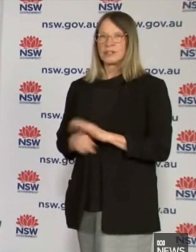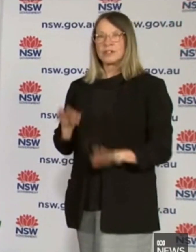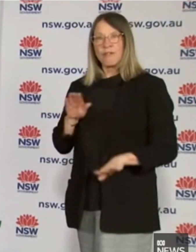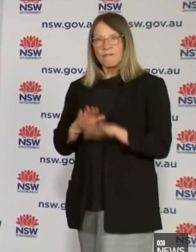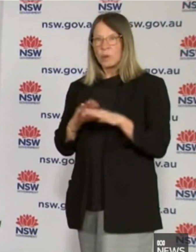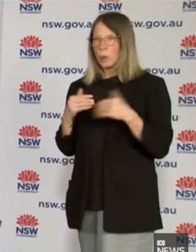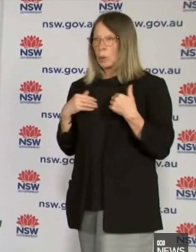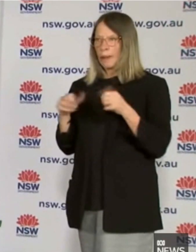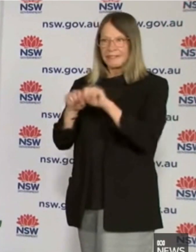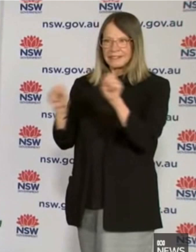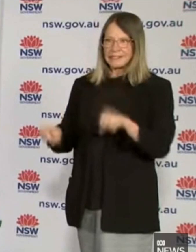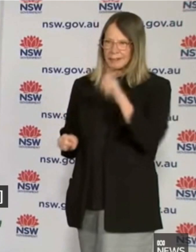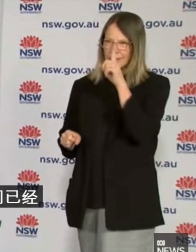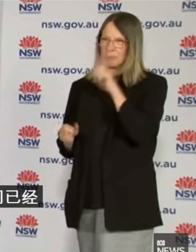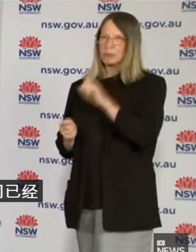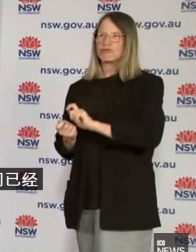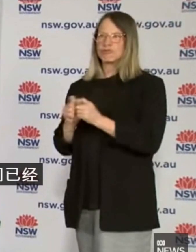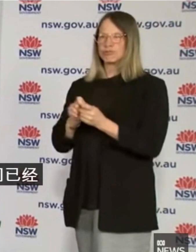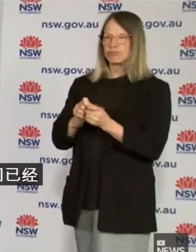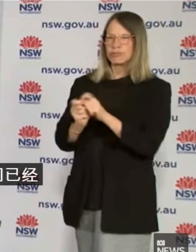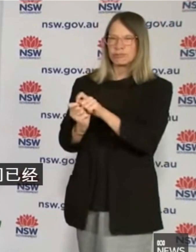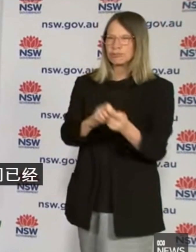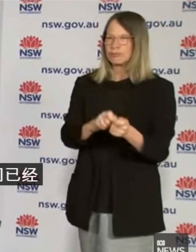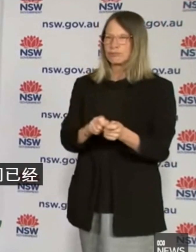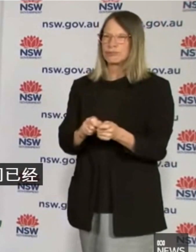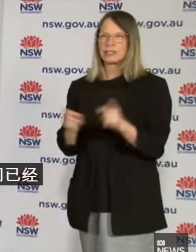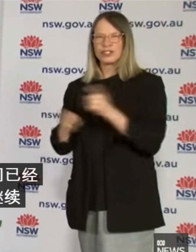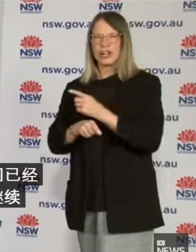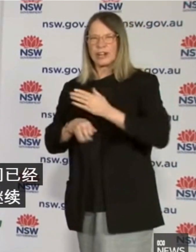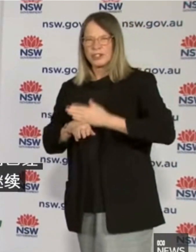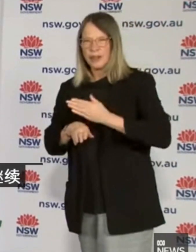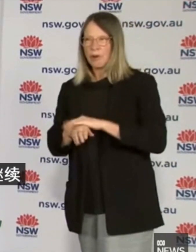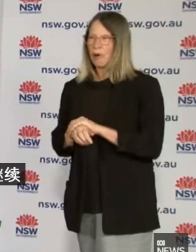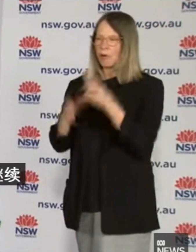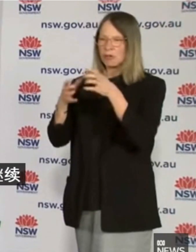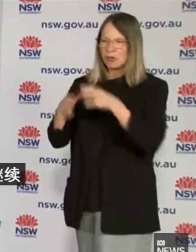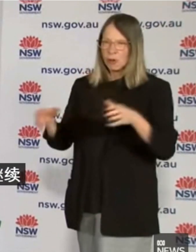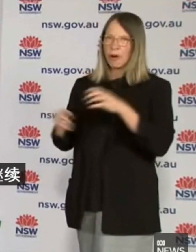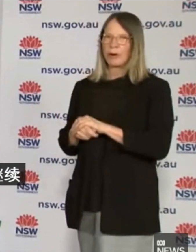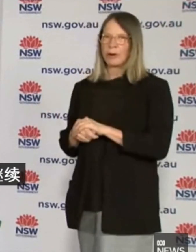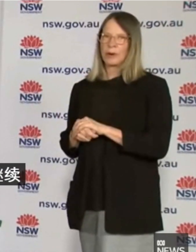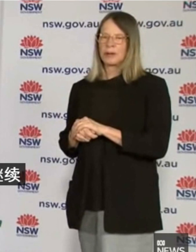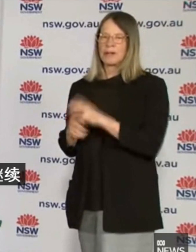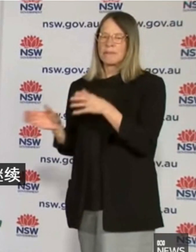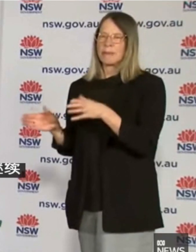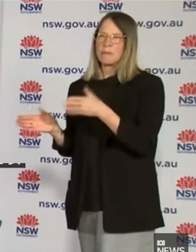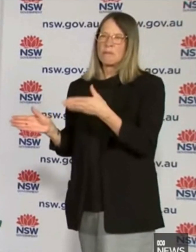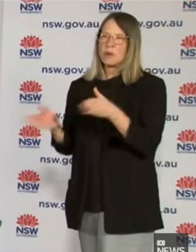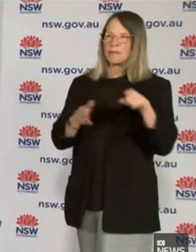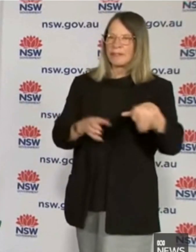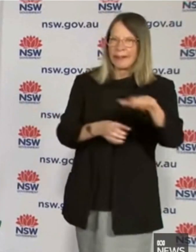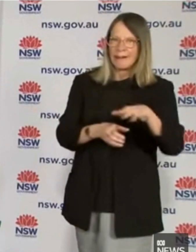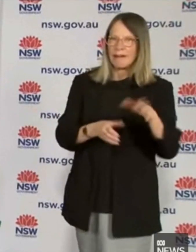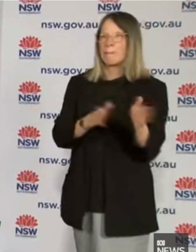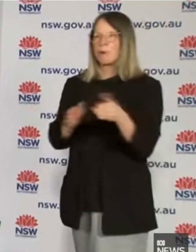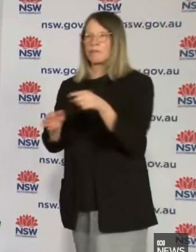have adapted what they're doing. We have surged, we have grown, and we'll continue to do that to adapt to, whatever the future will